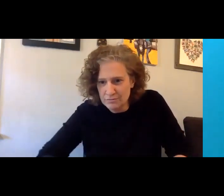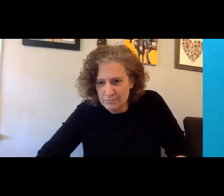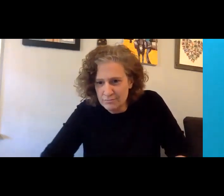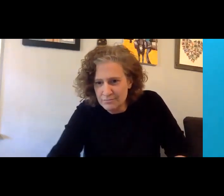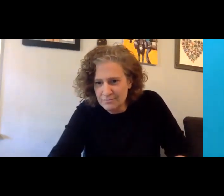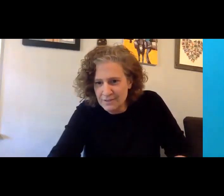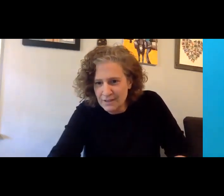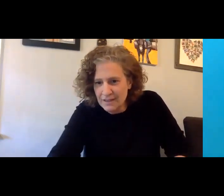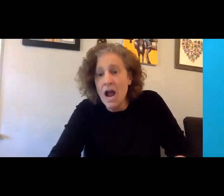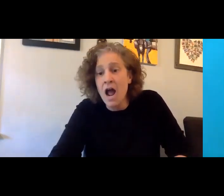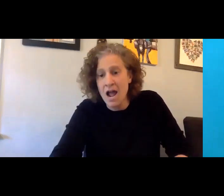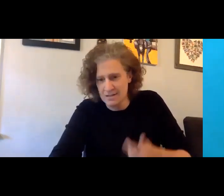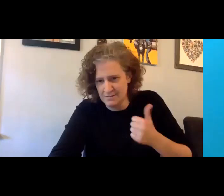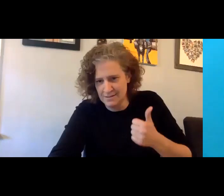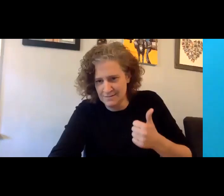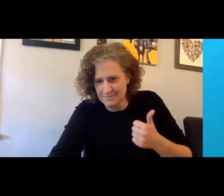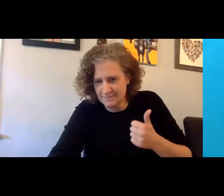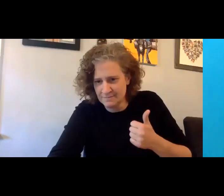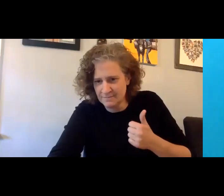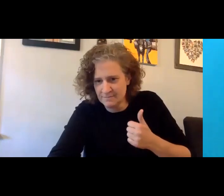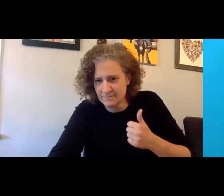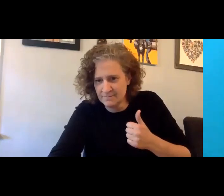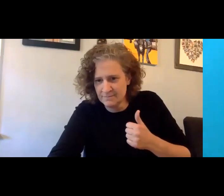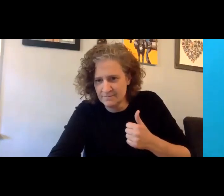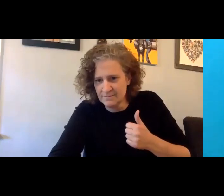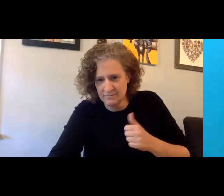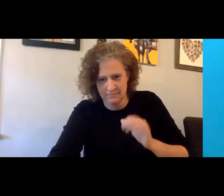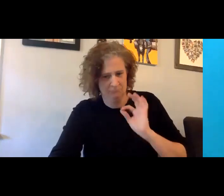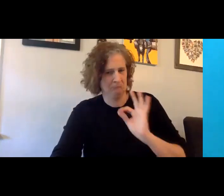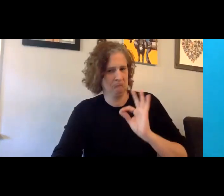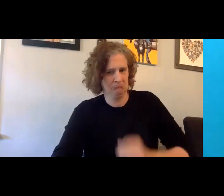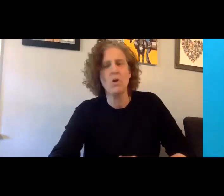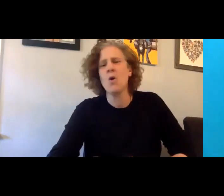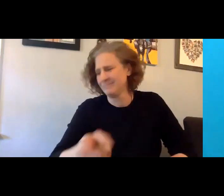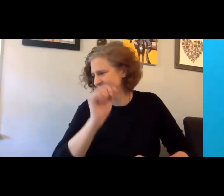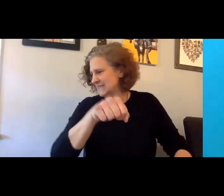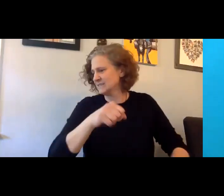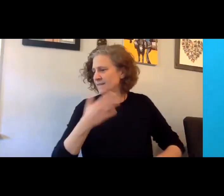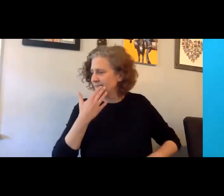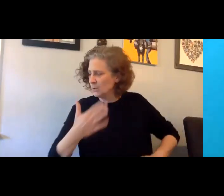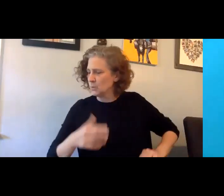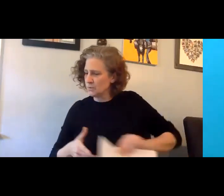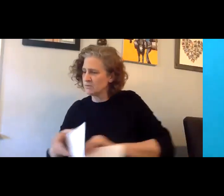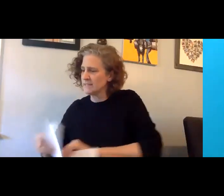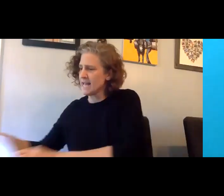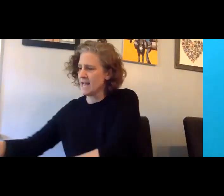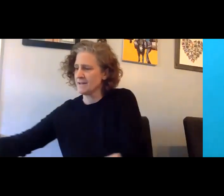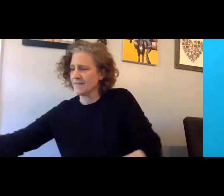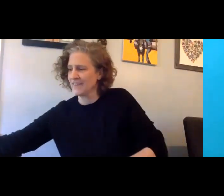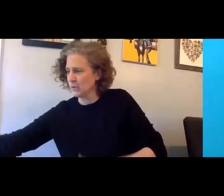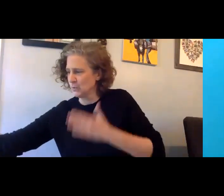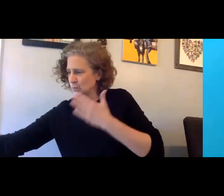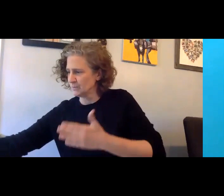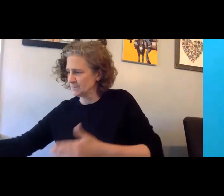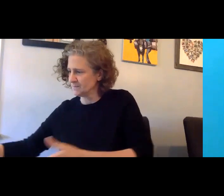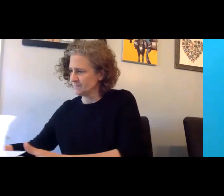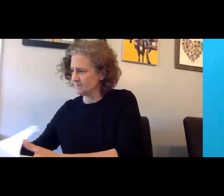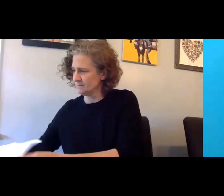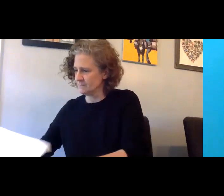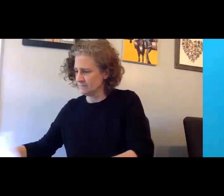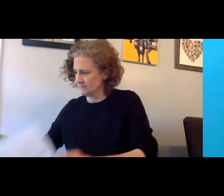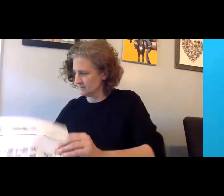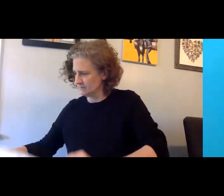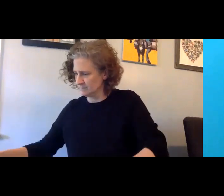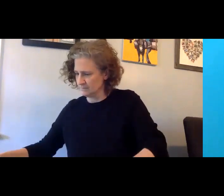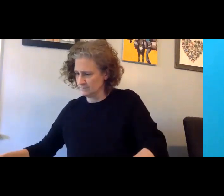We don't do much. So let's see. Okay. I see. Okay. Okay. Yes, thank you.